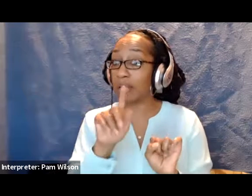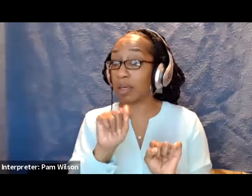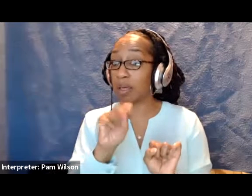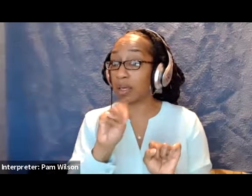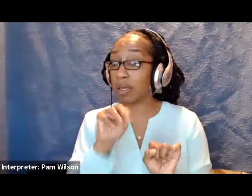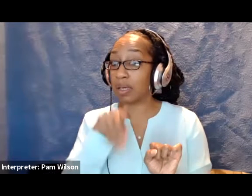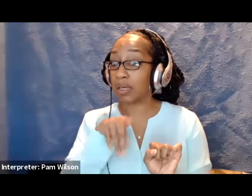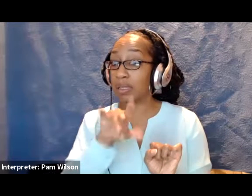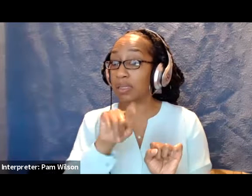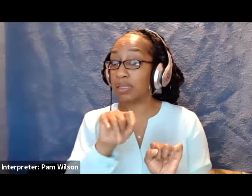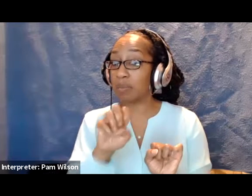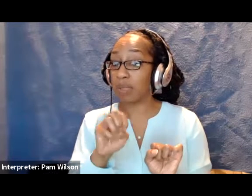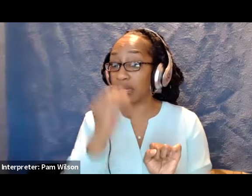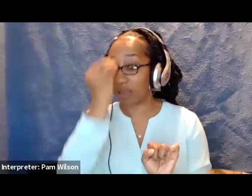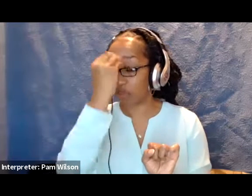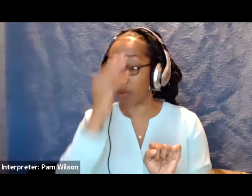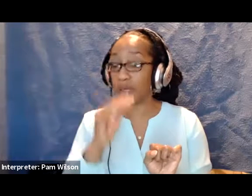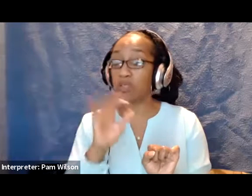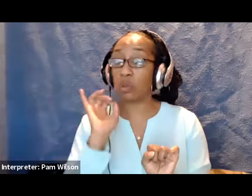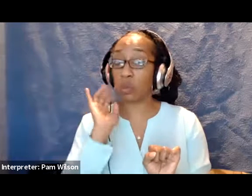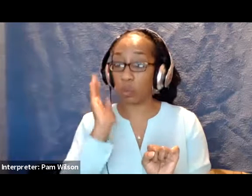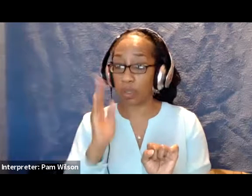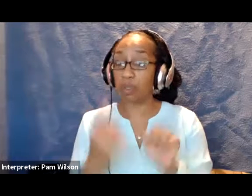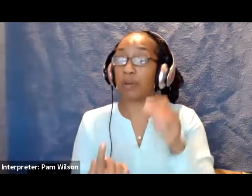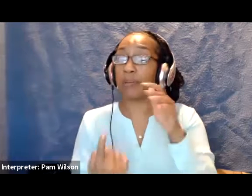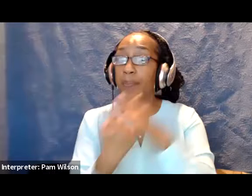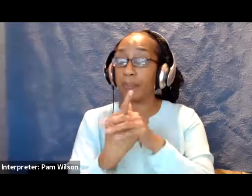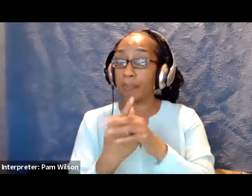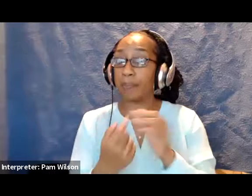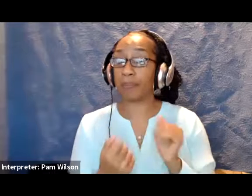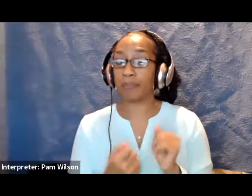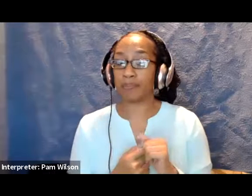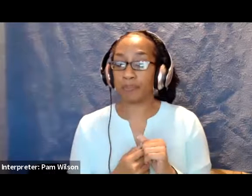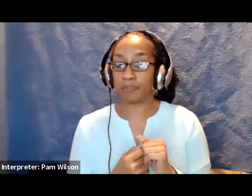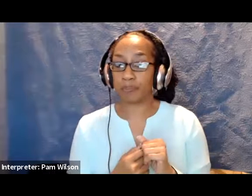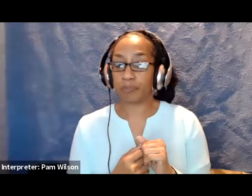And the information will populate. You will